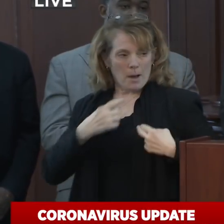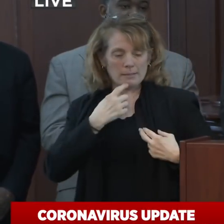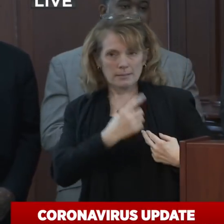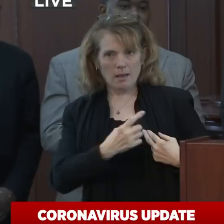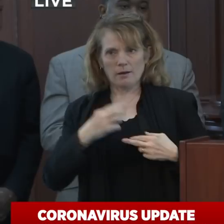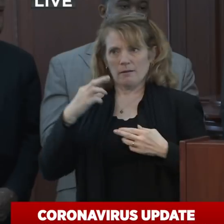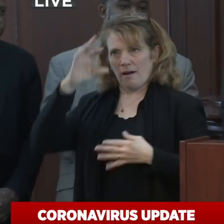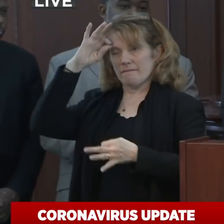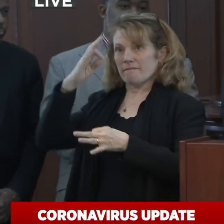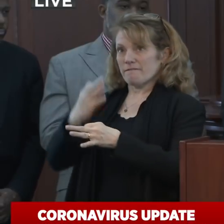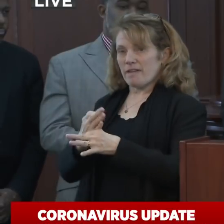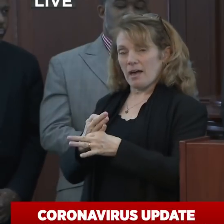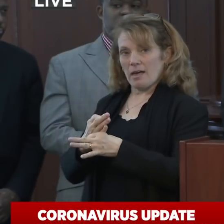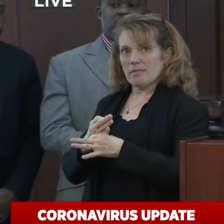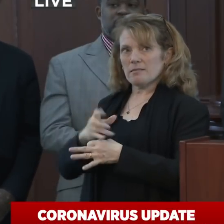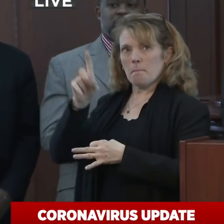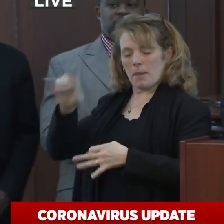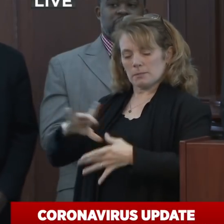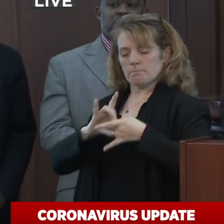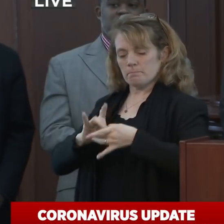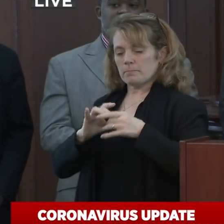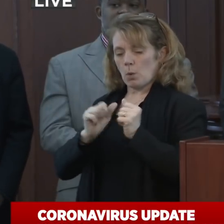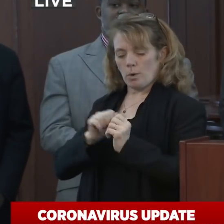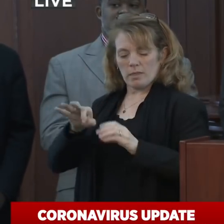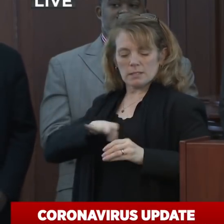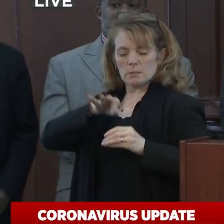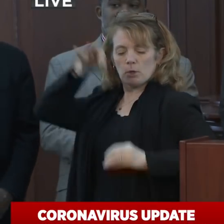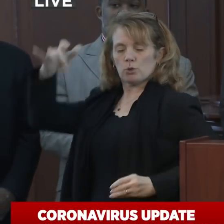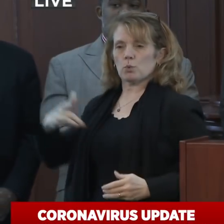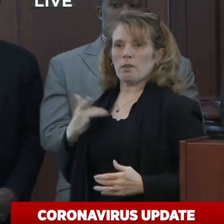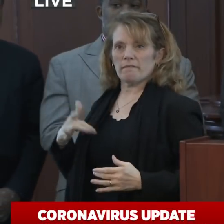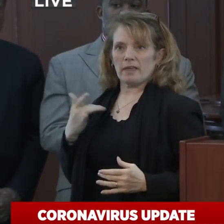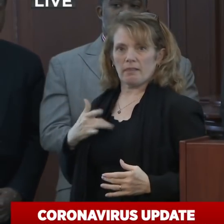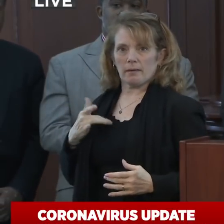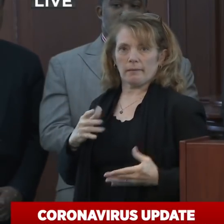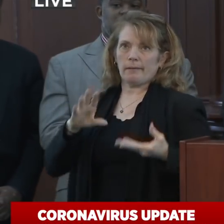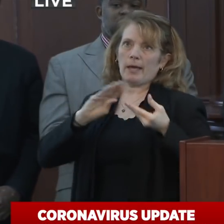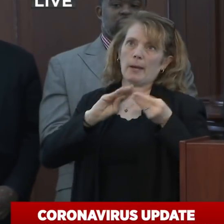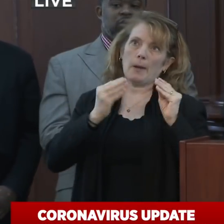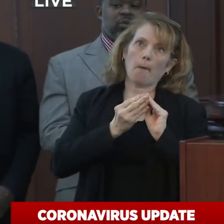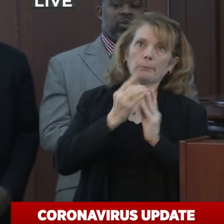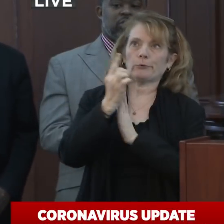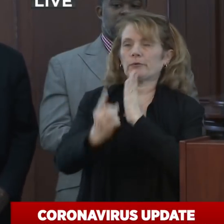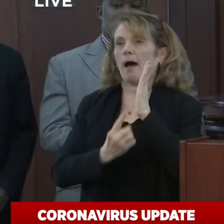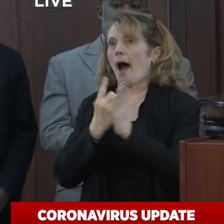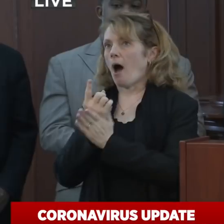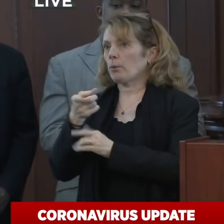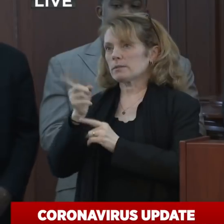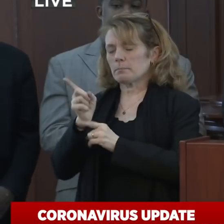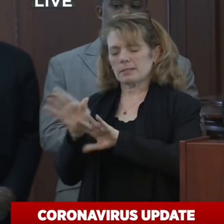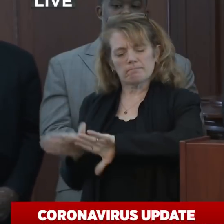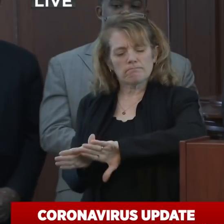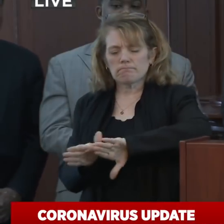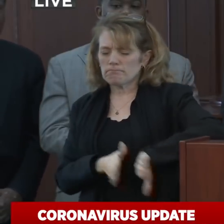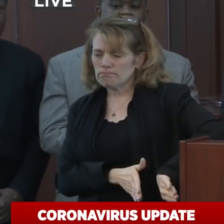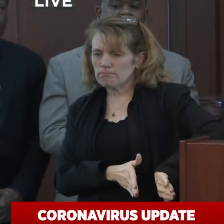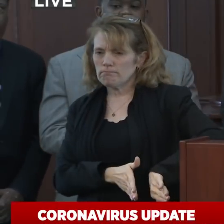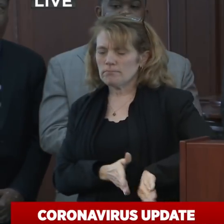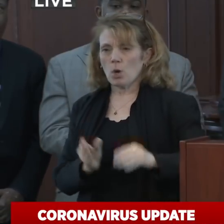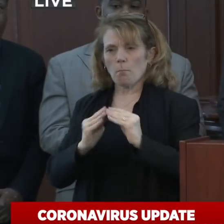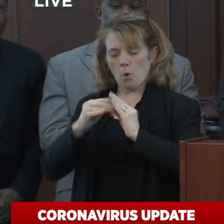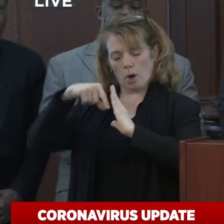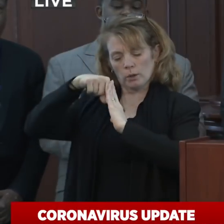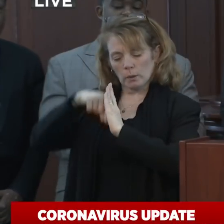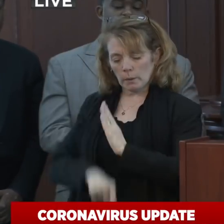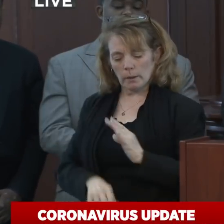spirituality. It is not about numbers, it's not about hours, it's not about minutes, it's deeper spirituality